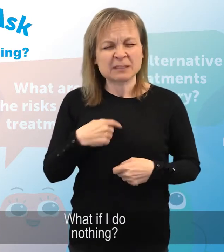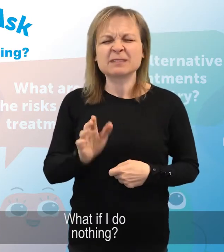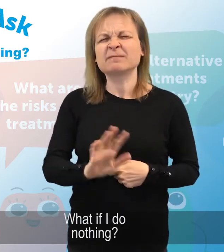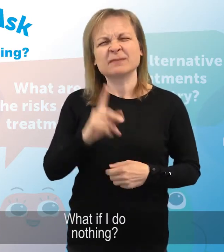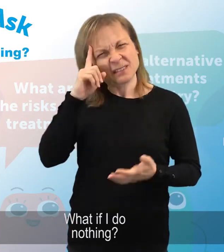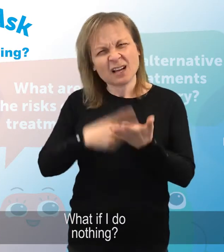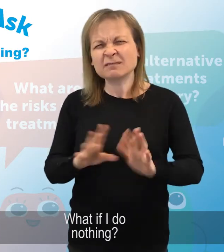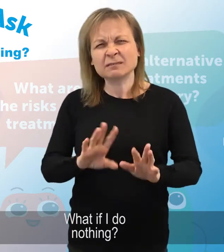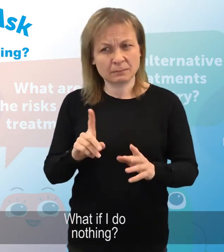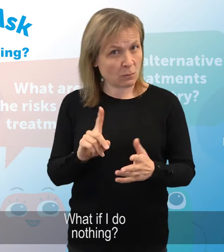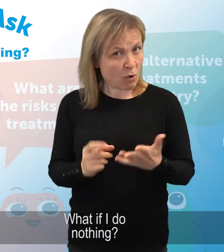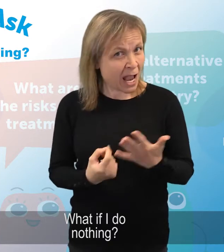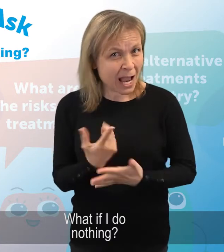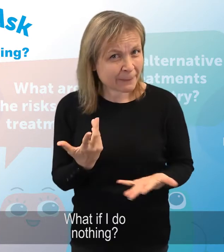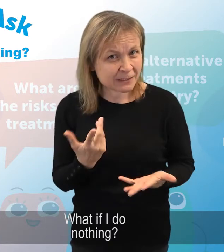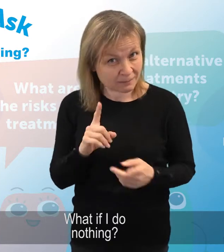What if I do nothing?